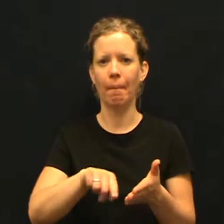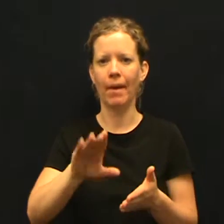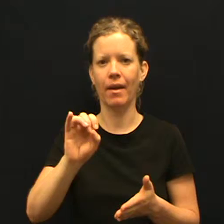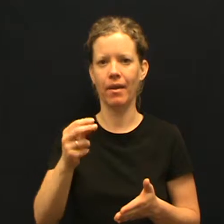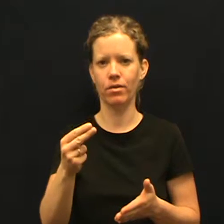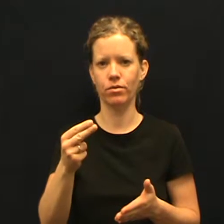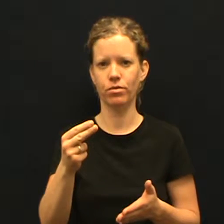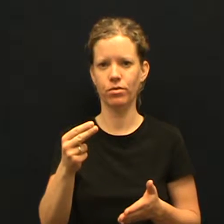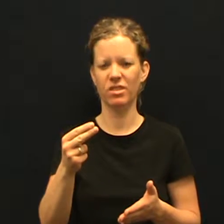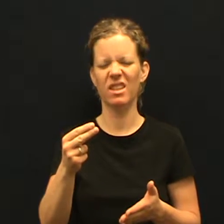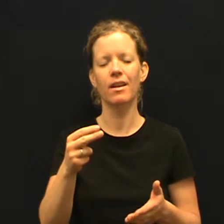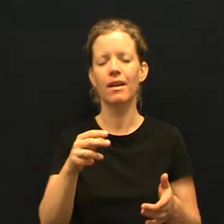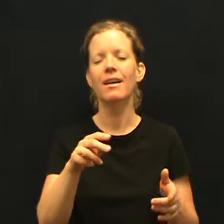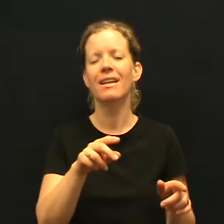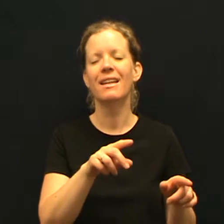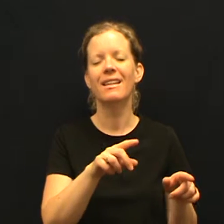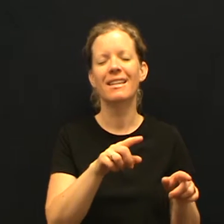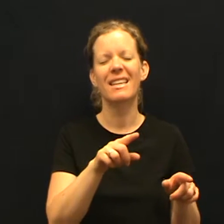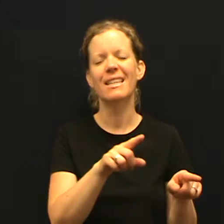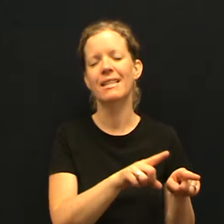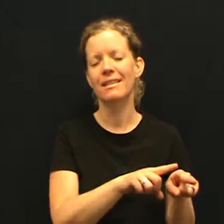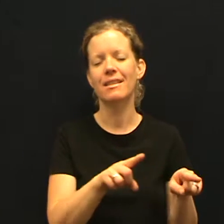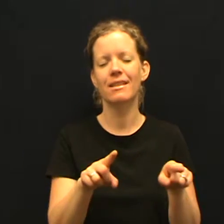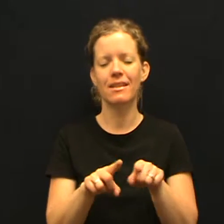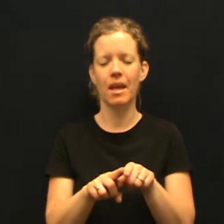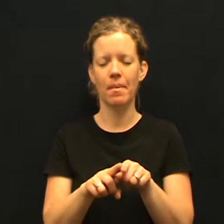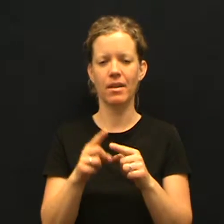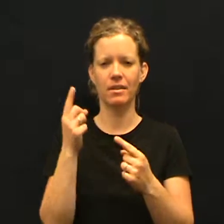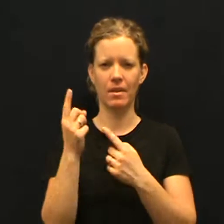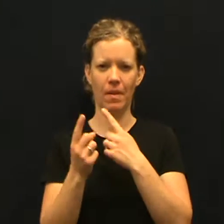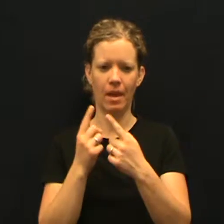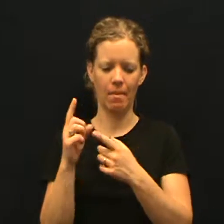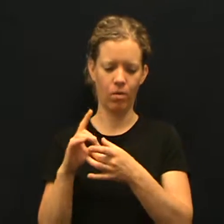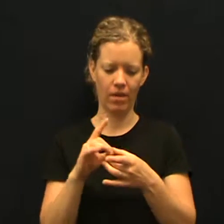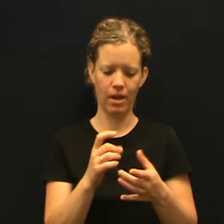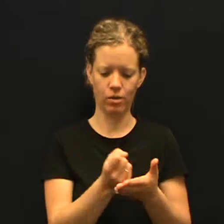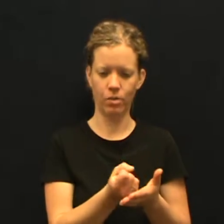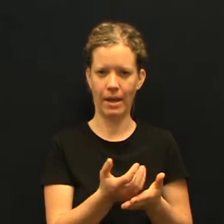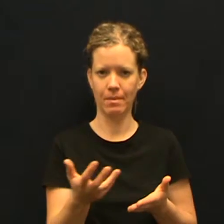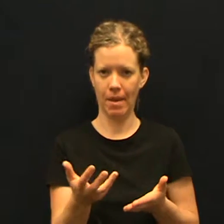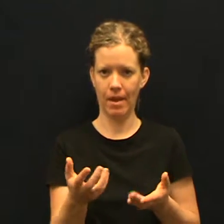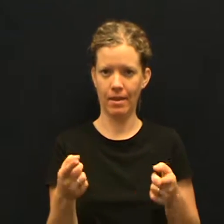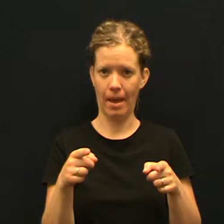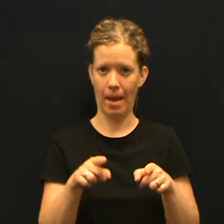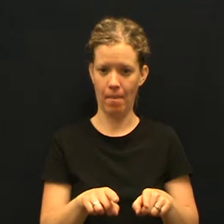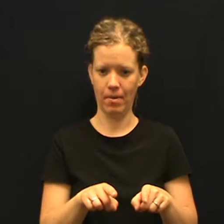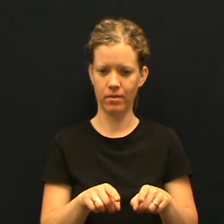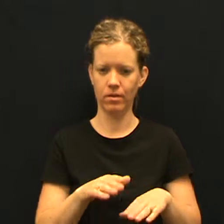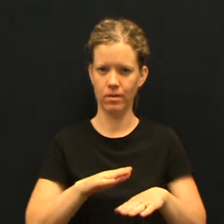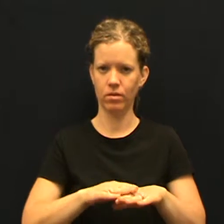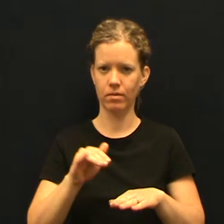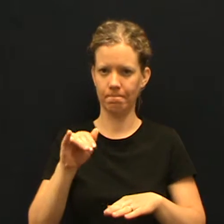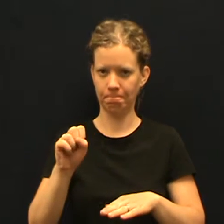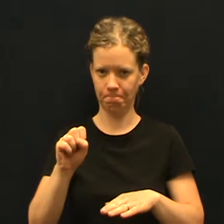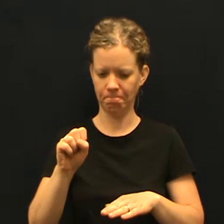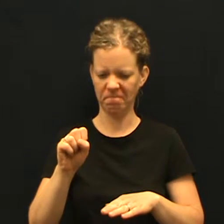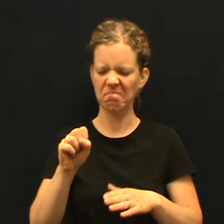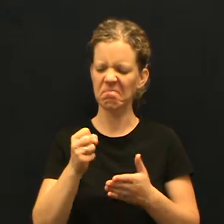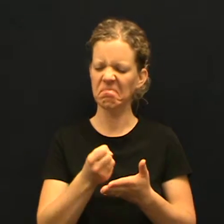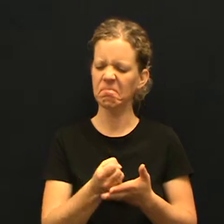same as, think about it in terms of, it's an expense that was accrued on the income statement as an expense, but we